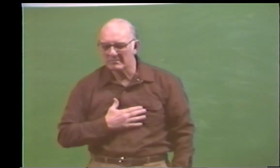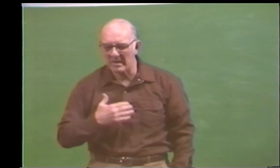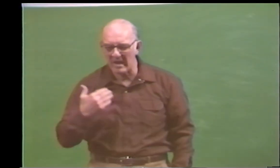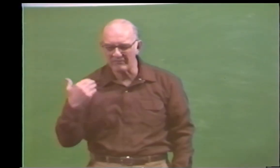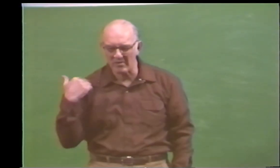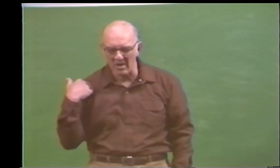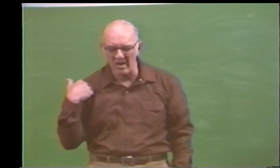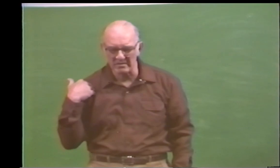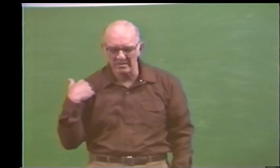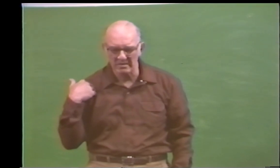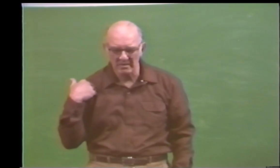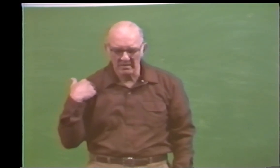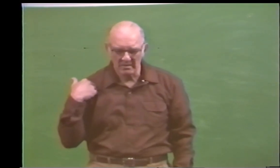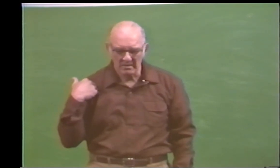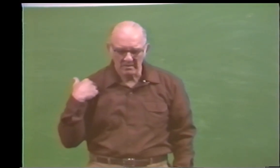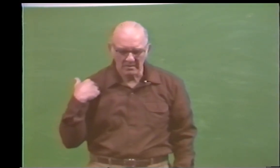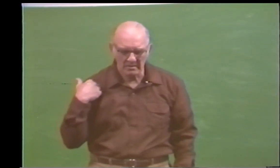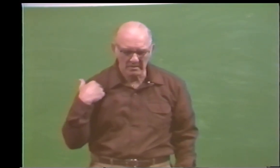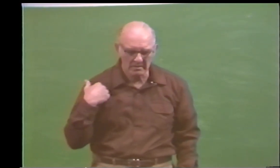My fault.